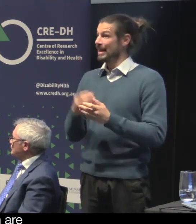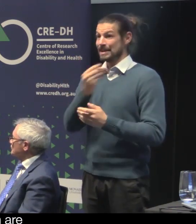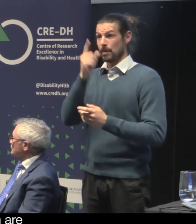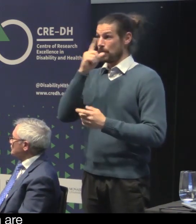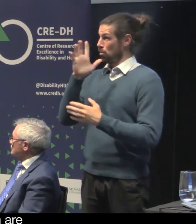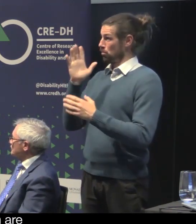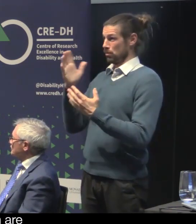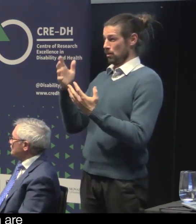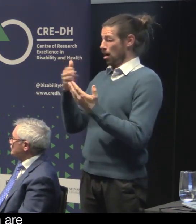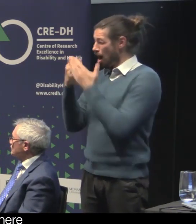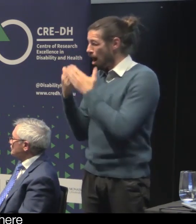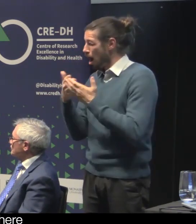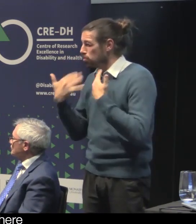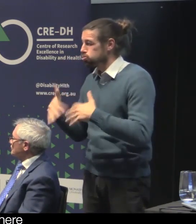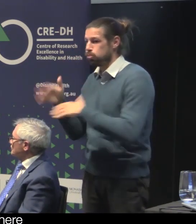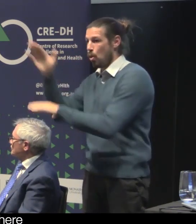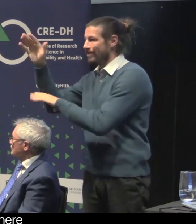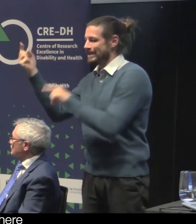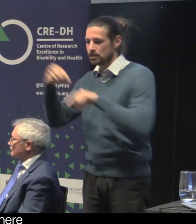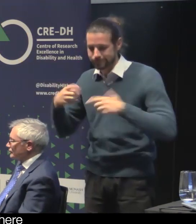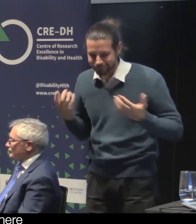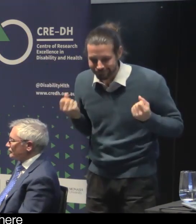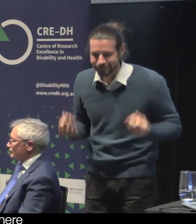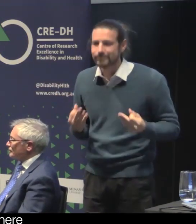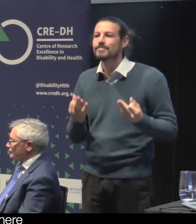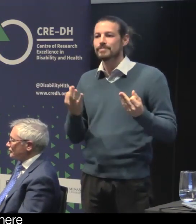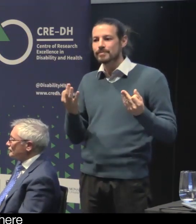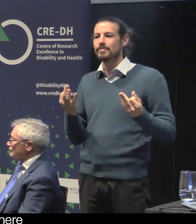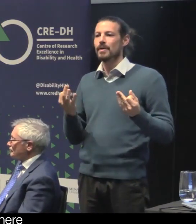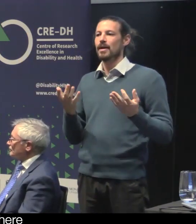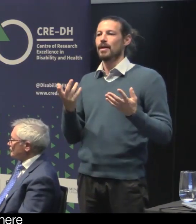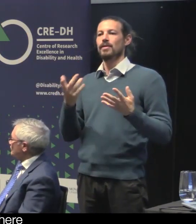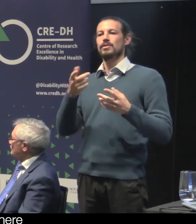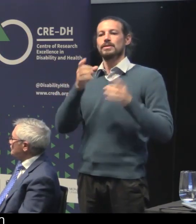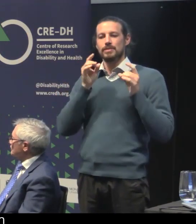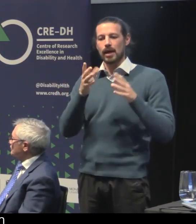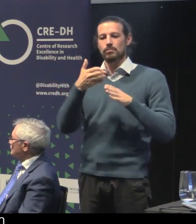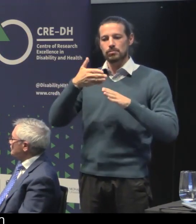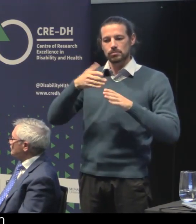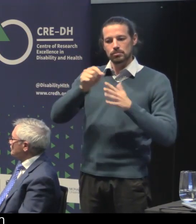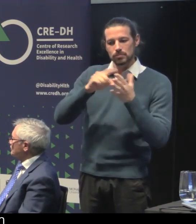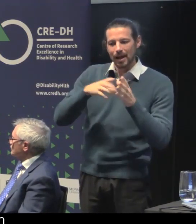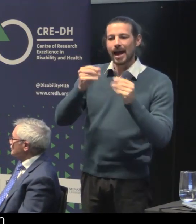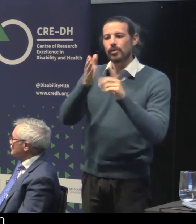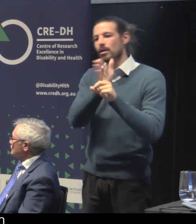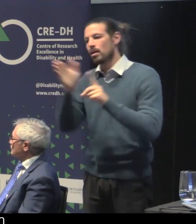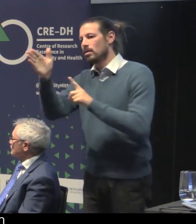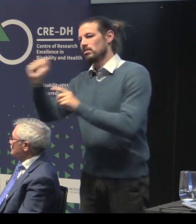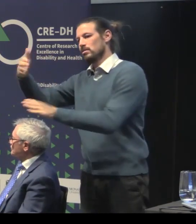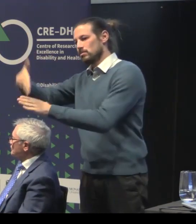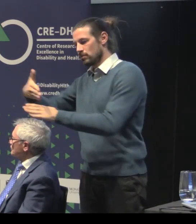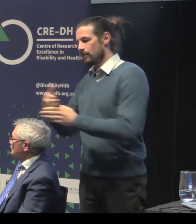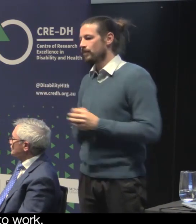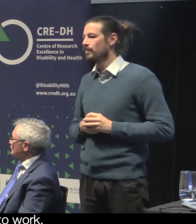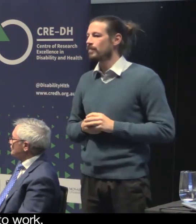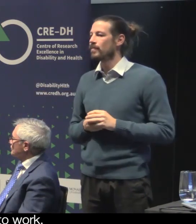fact, but they started here while they got regularised and settled, then they moved on to careers. And thirdly, women